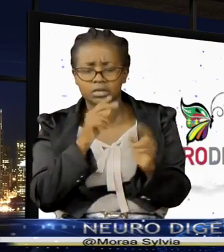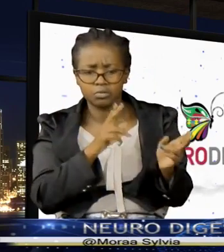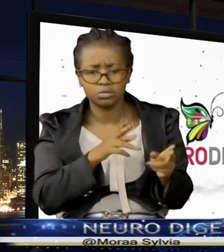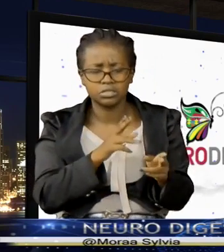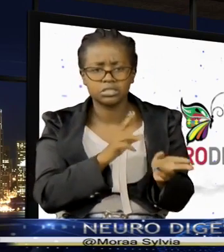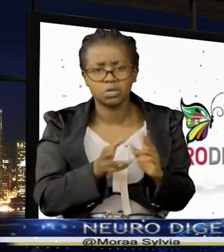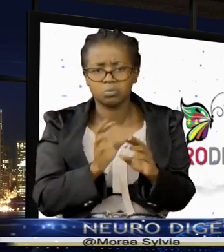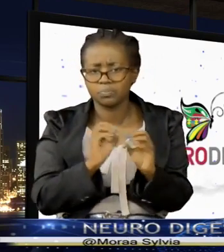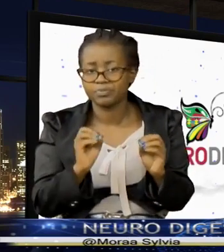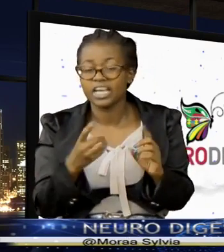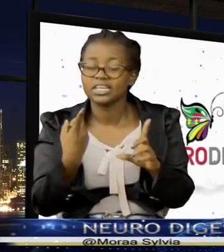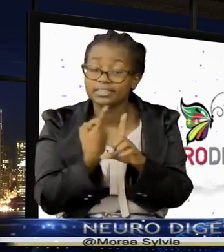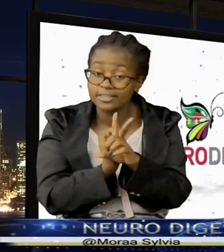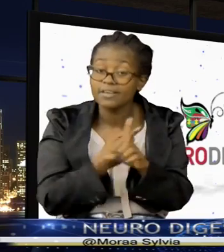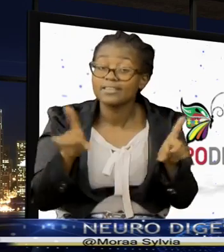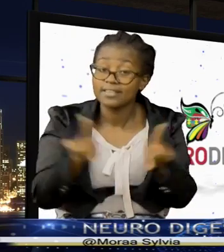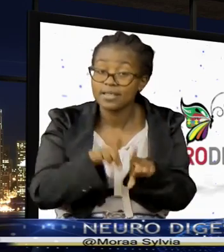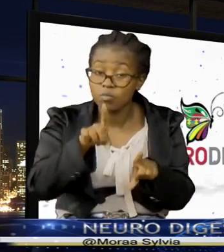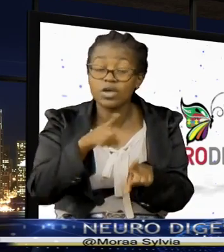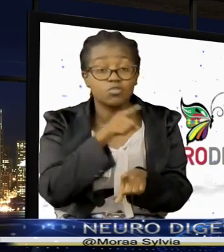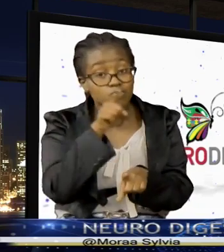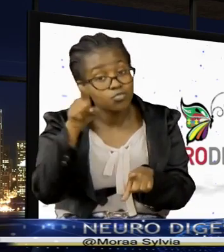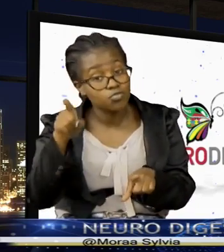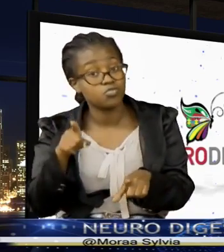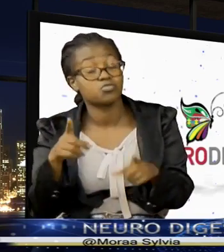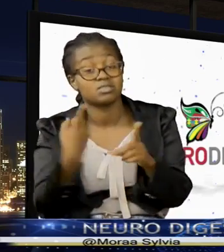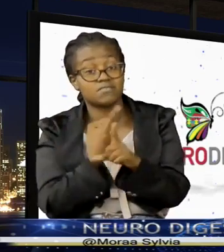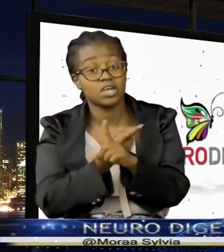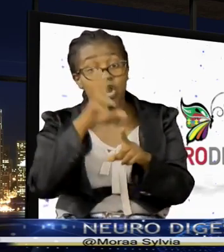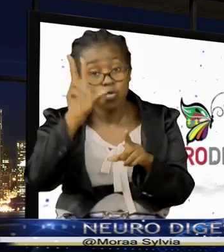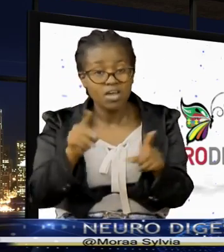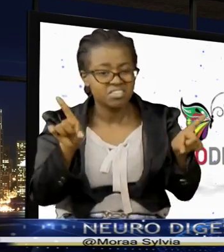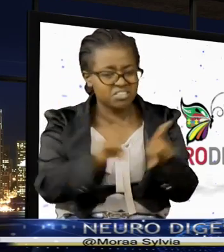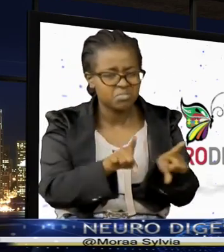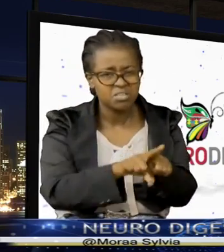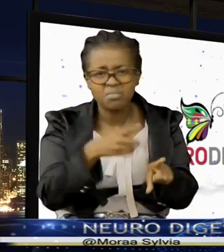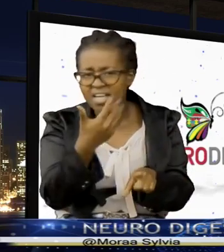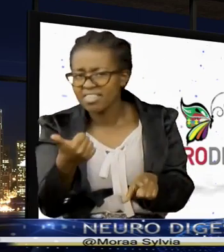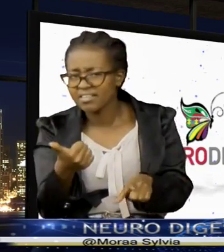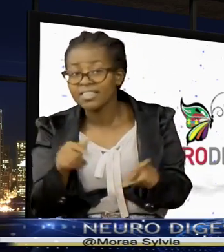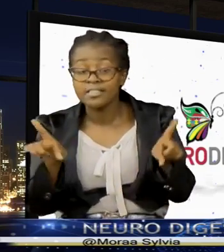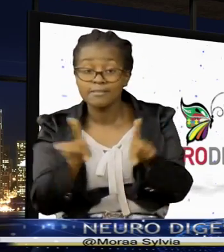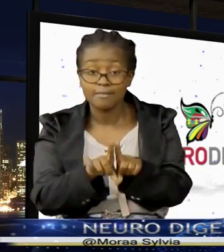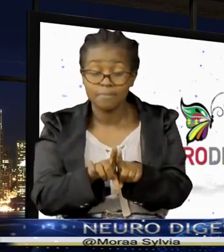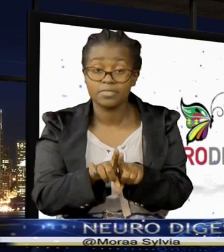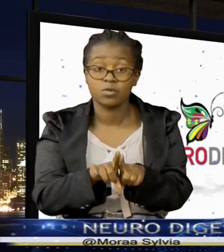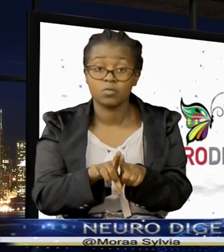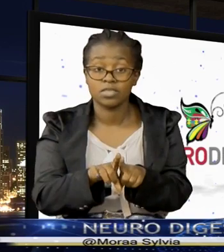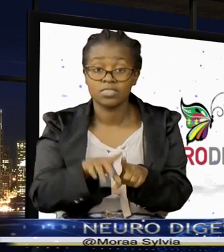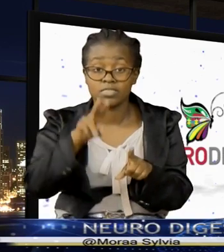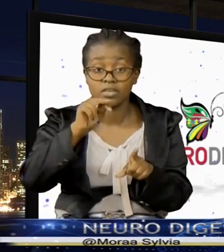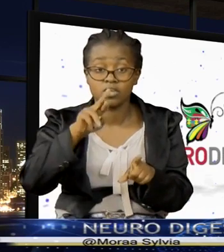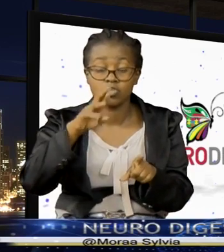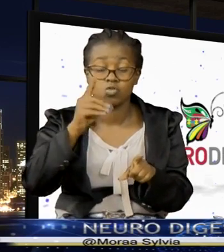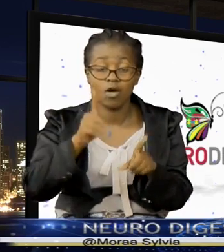abnormal, they're just different. The same way everyone is different and no one is ever the same to the other. That's the same thing with